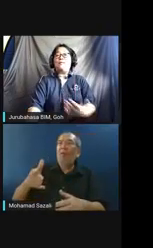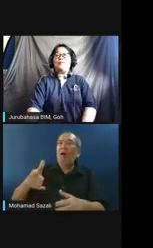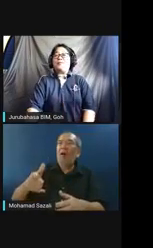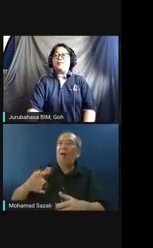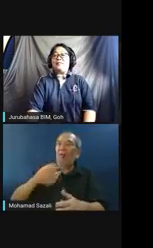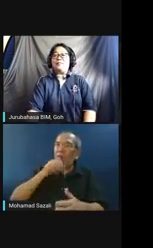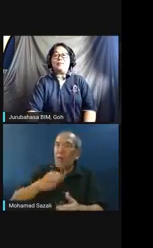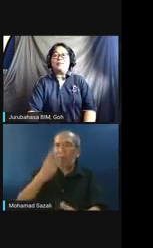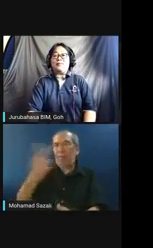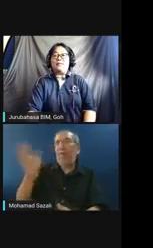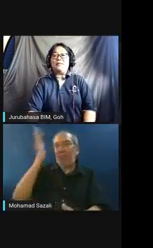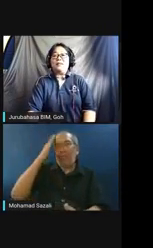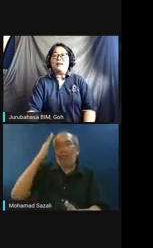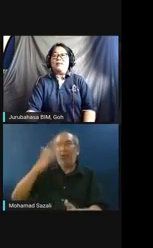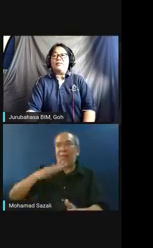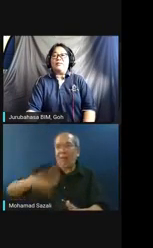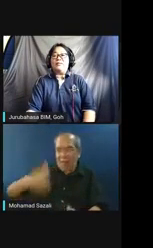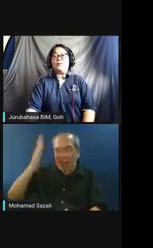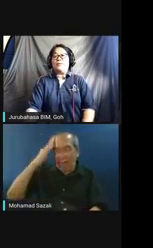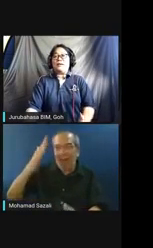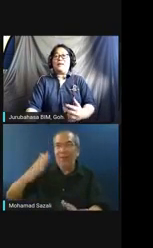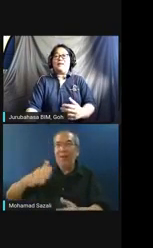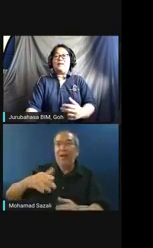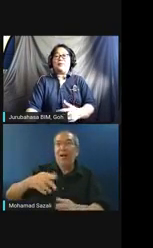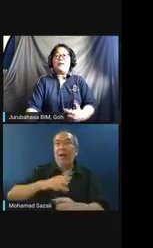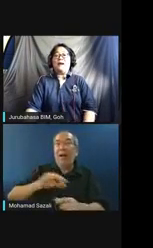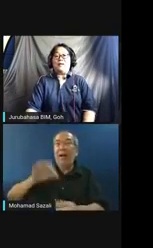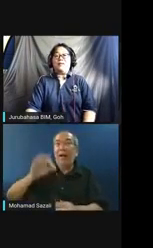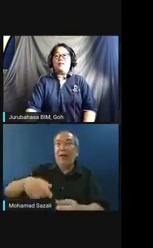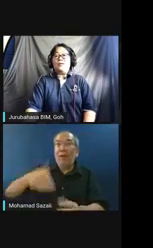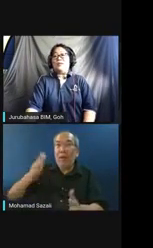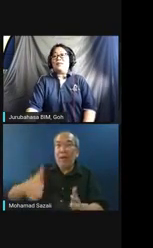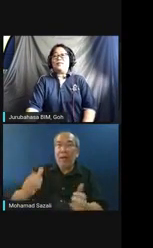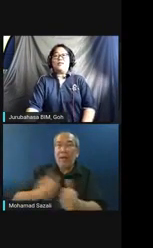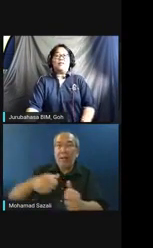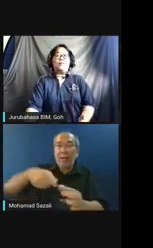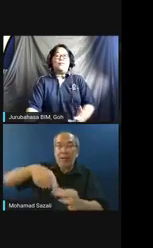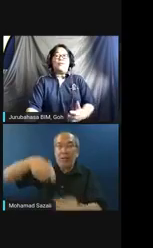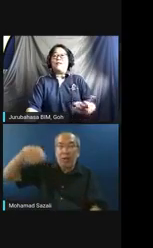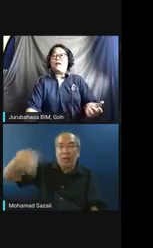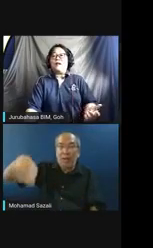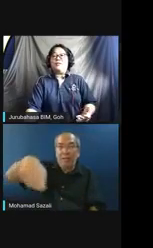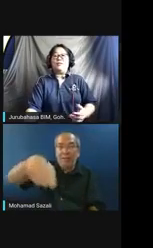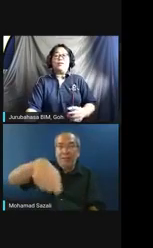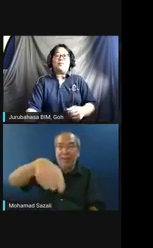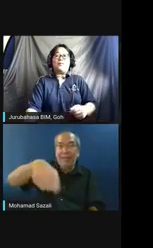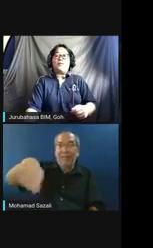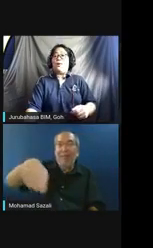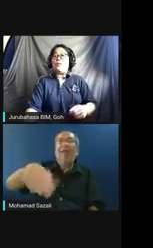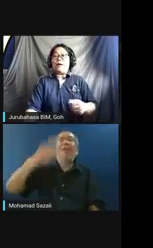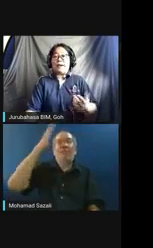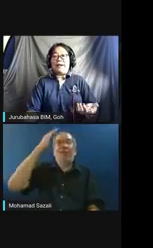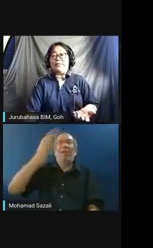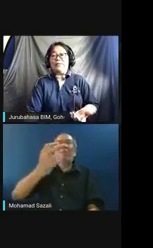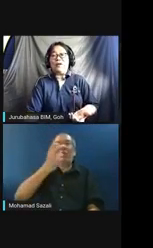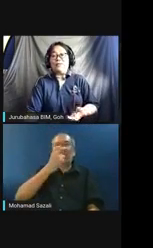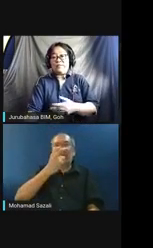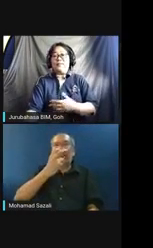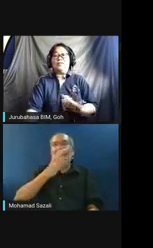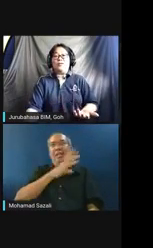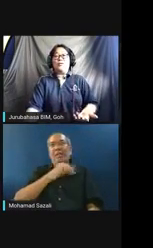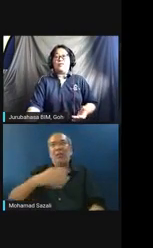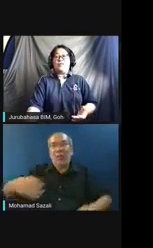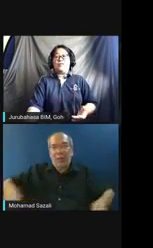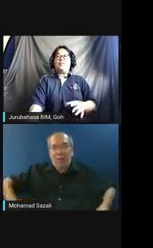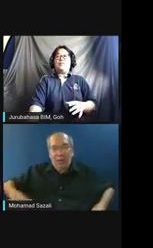You weren't able to see the disability until you realize who they are. So let's say you walk around and you saw a person with a white cane.